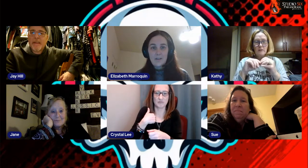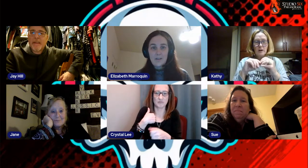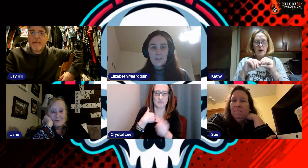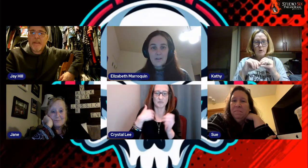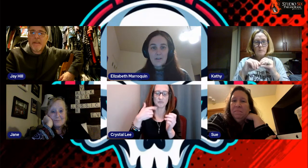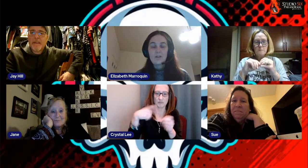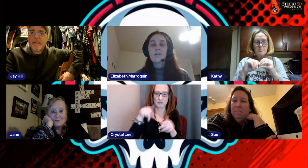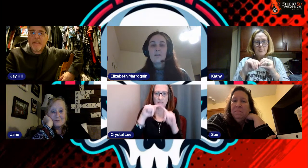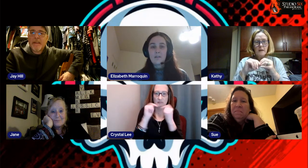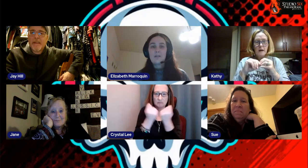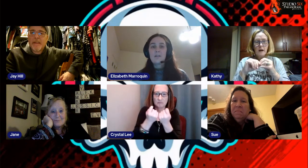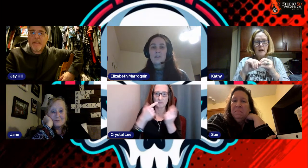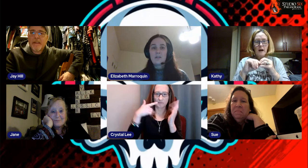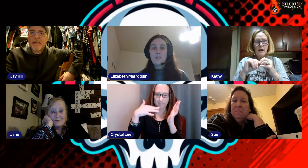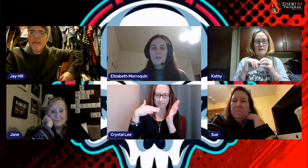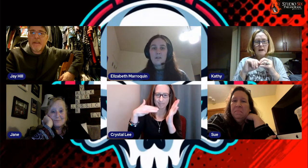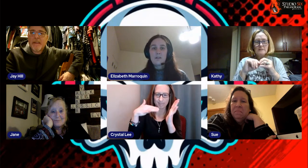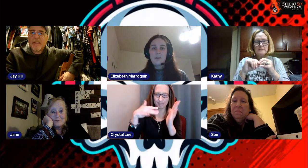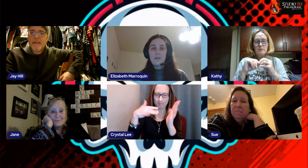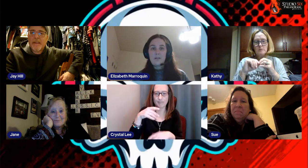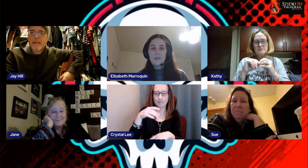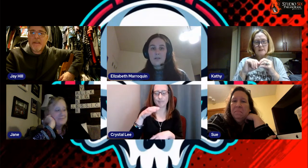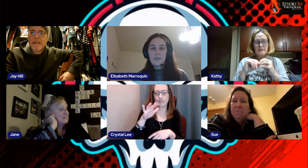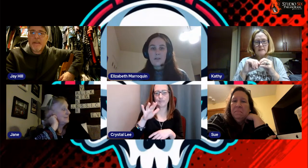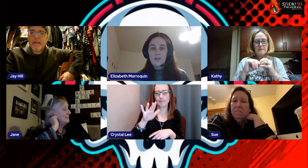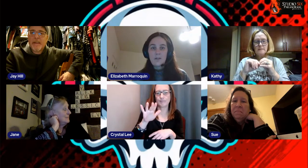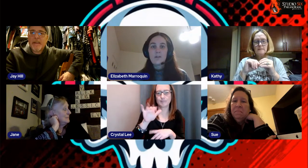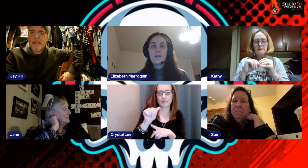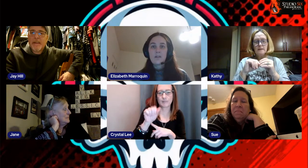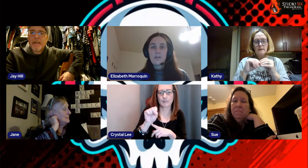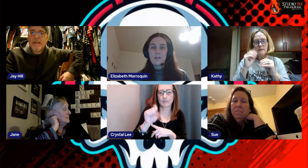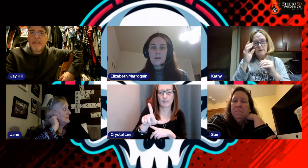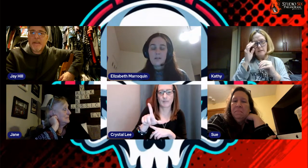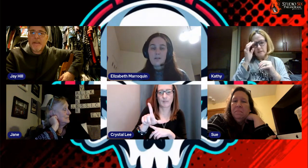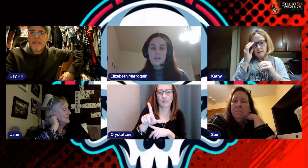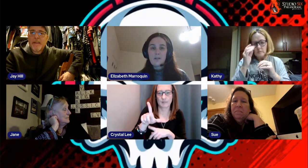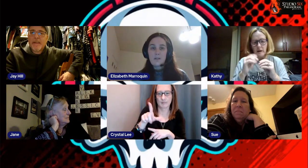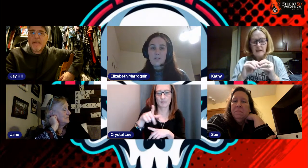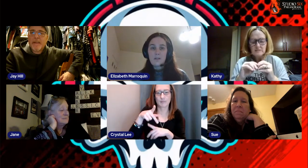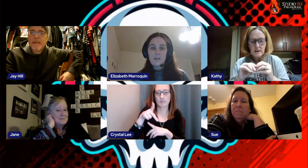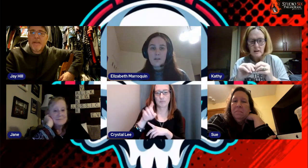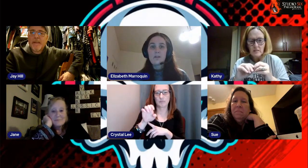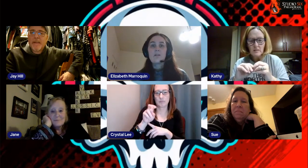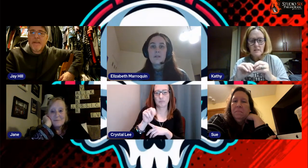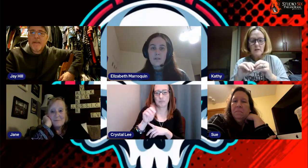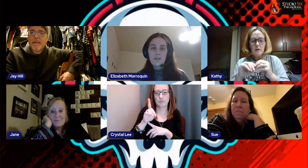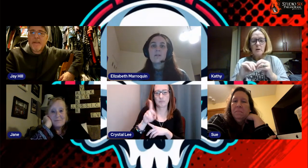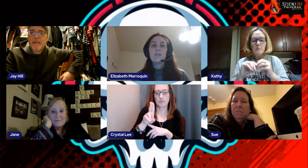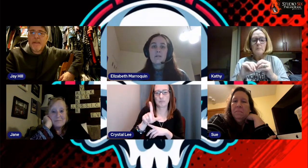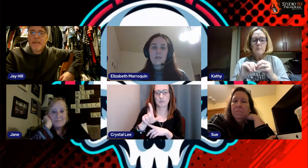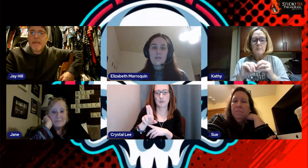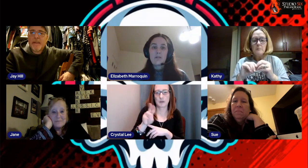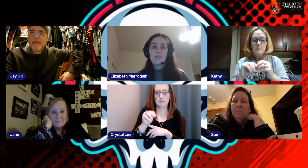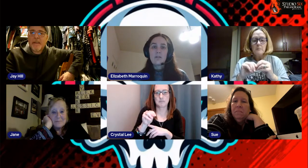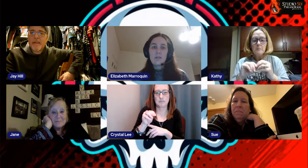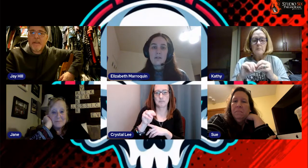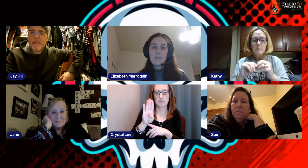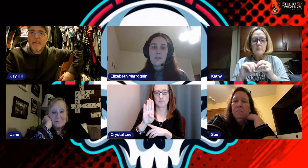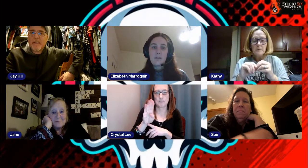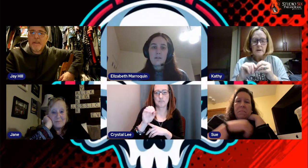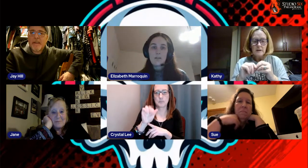So a year ago, a team was studying about ESL.